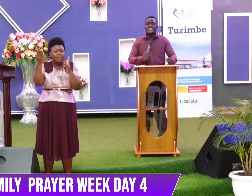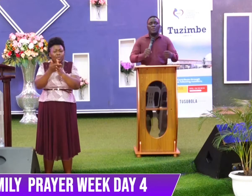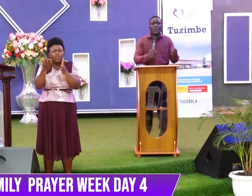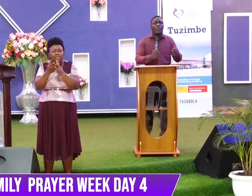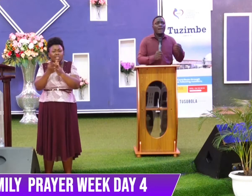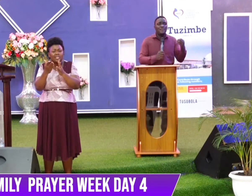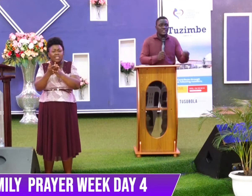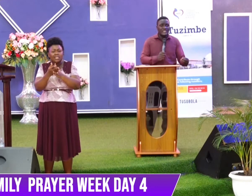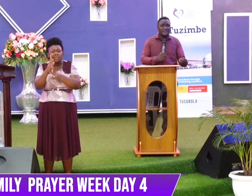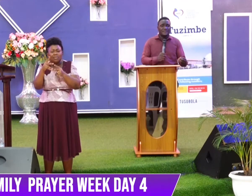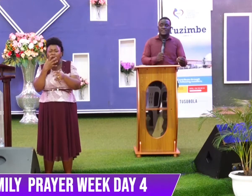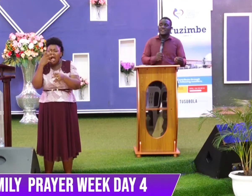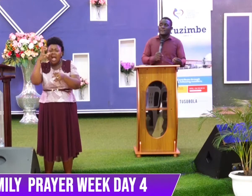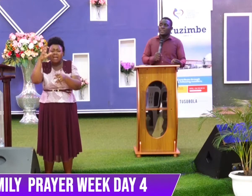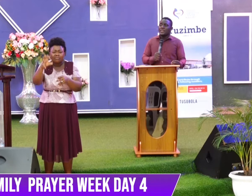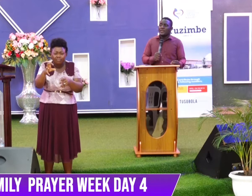Amidst people who are